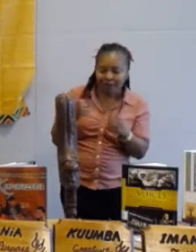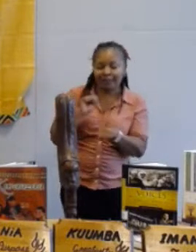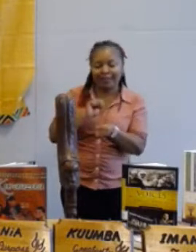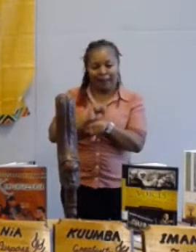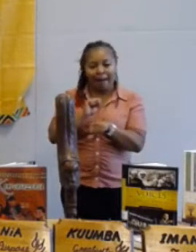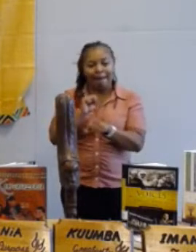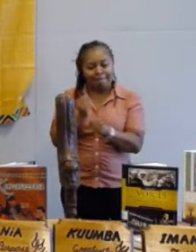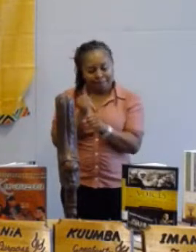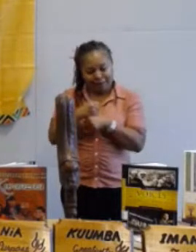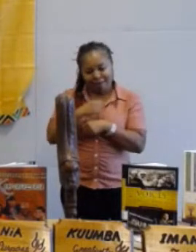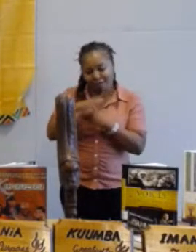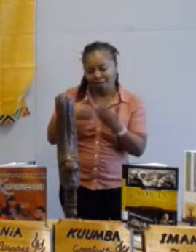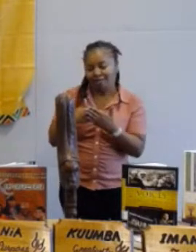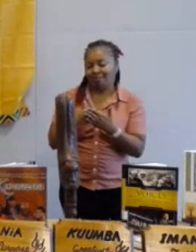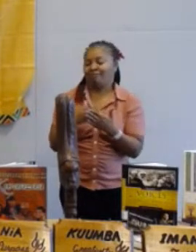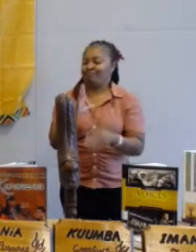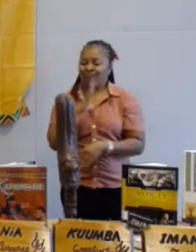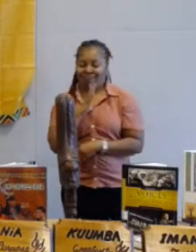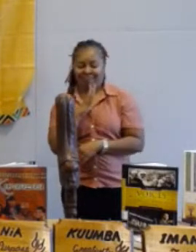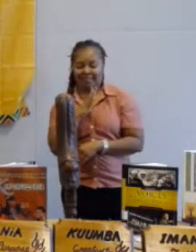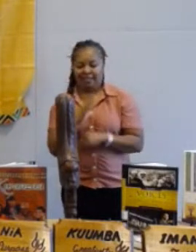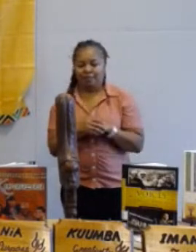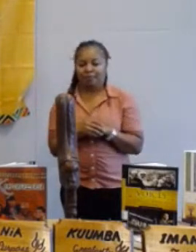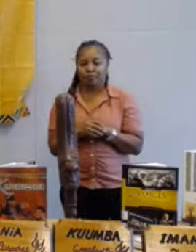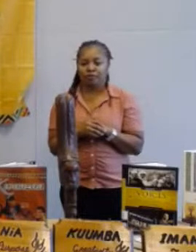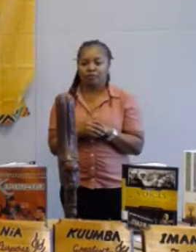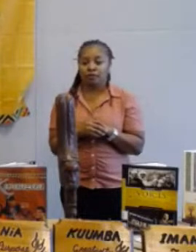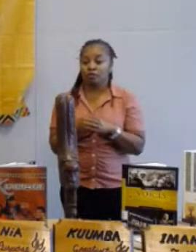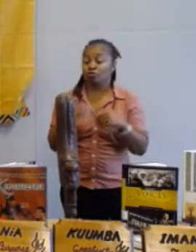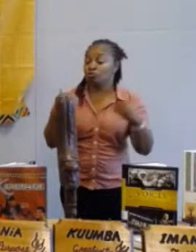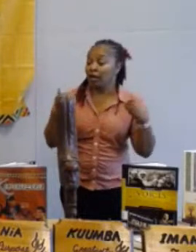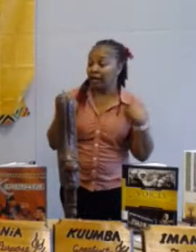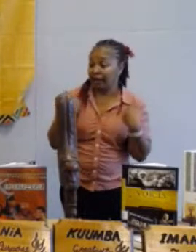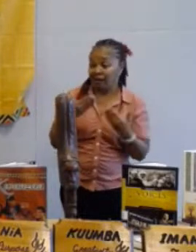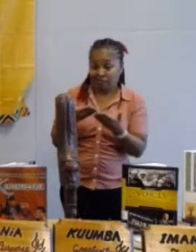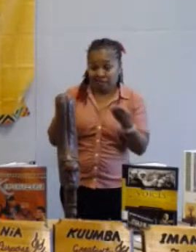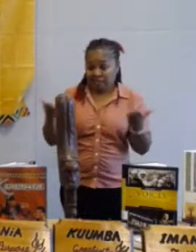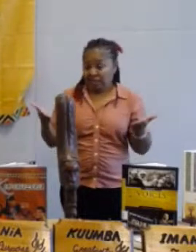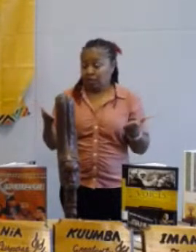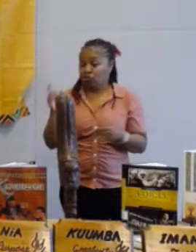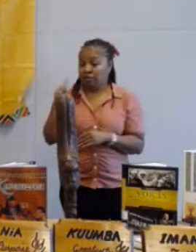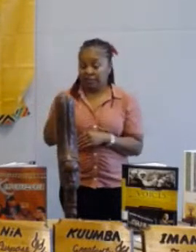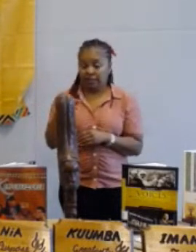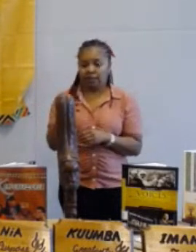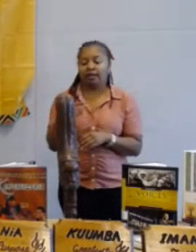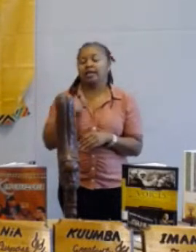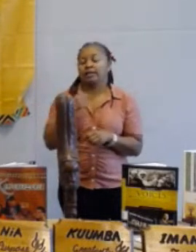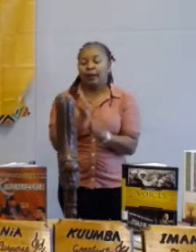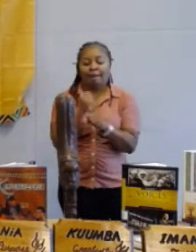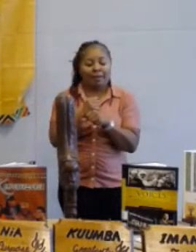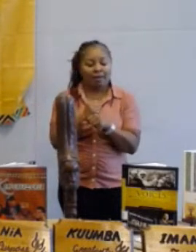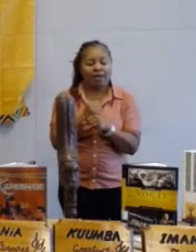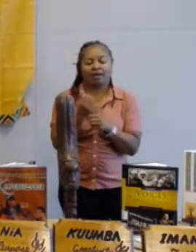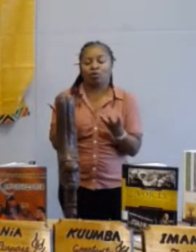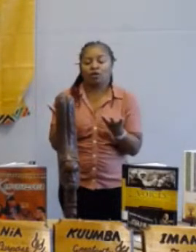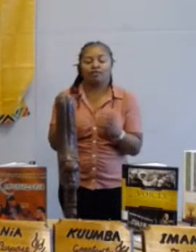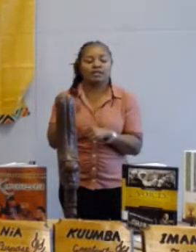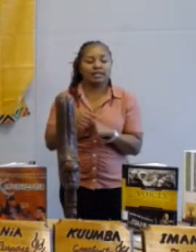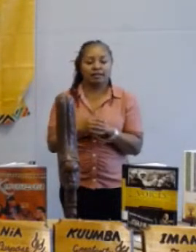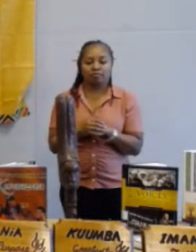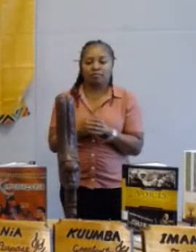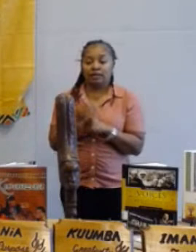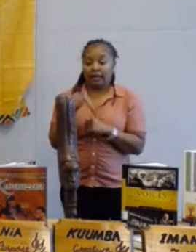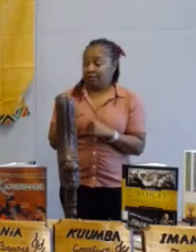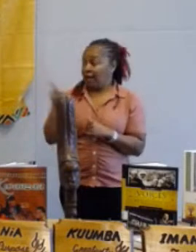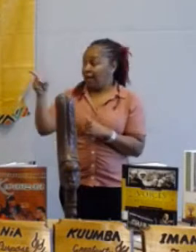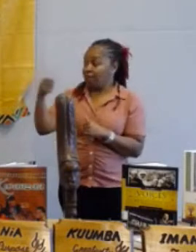today to make them all. And you have your working supplies on the table. This is one of the ones that we do as a hanger for their